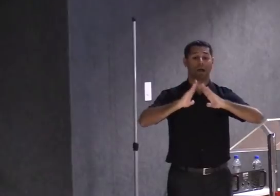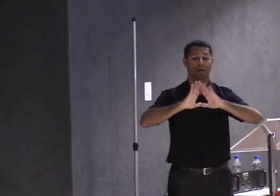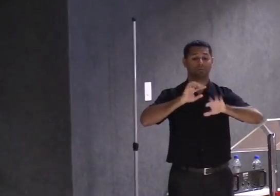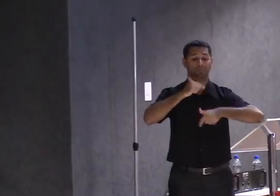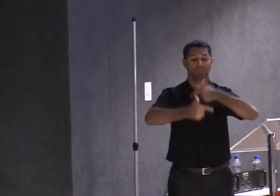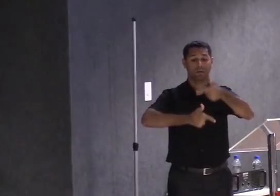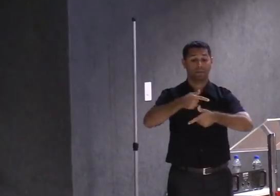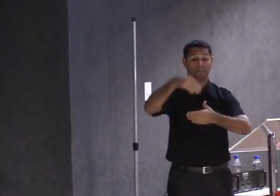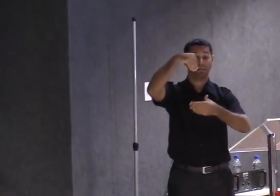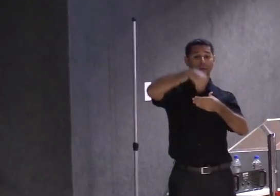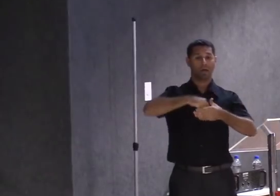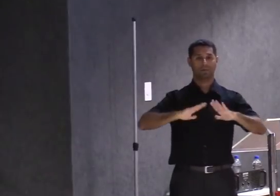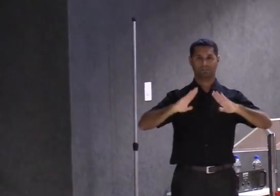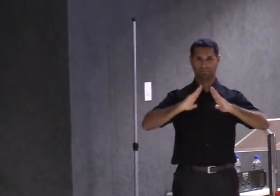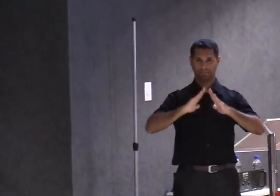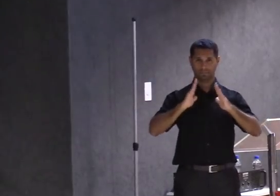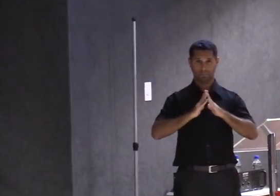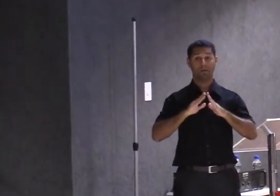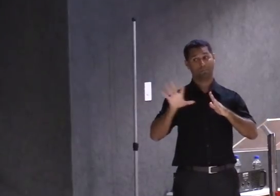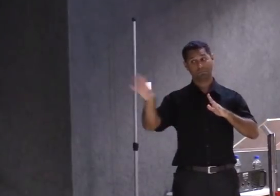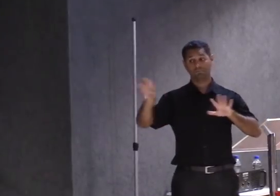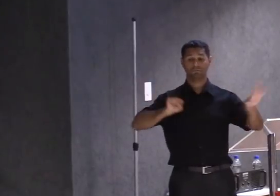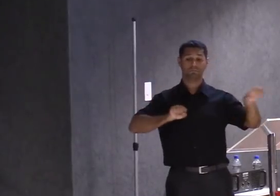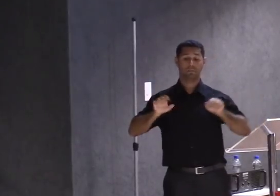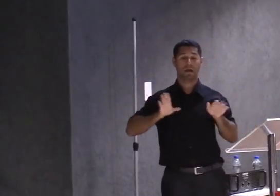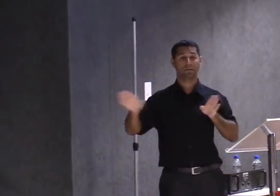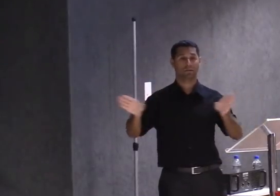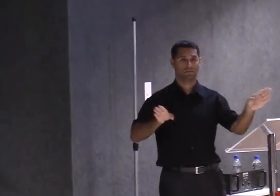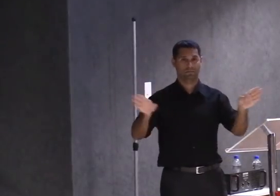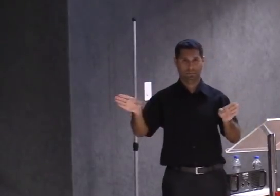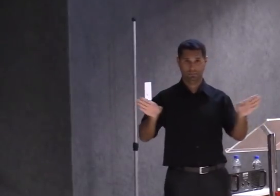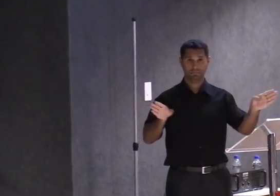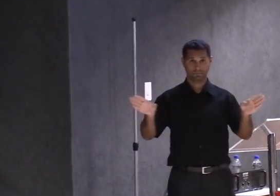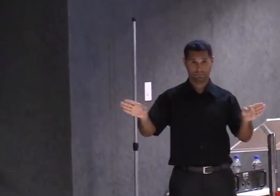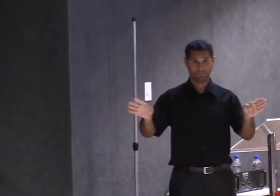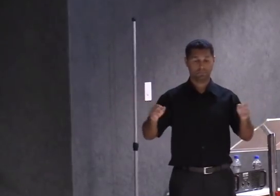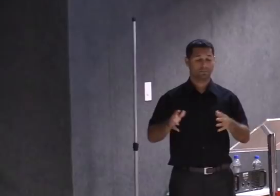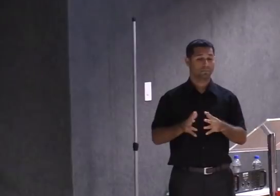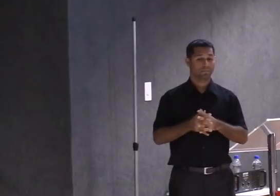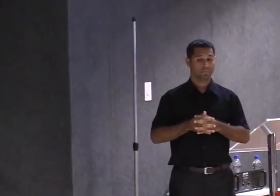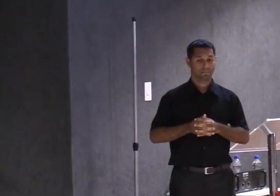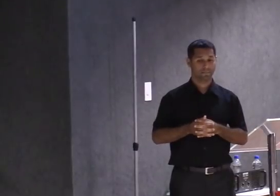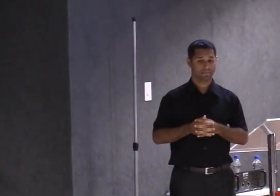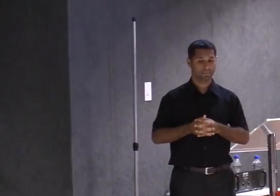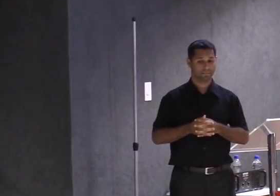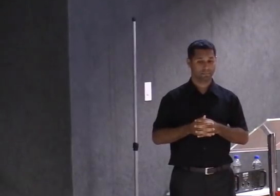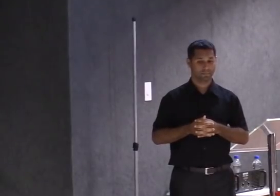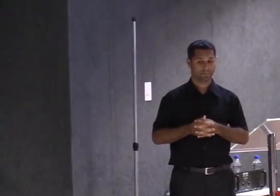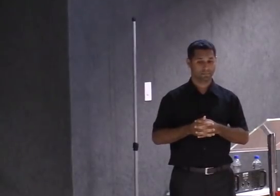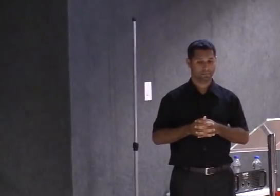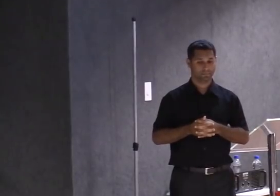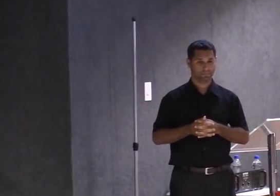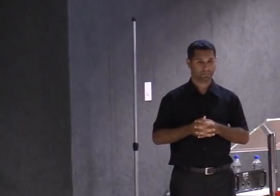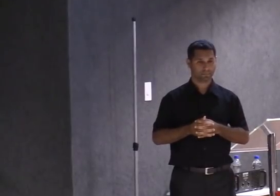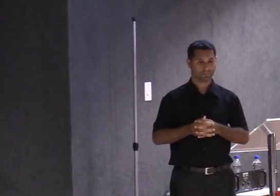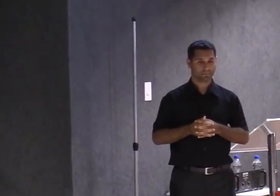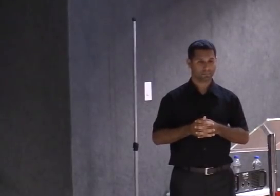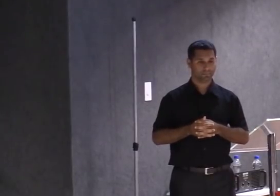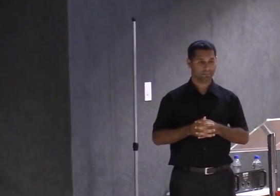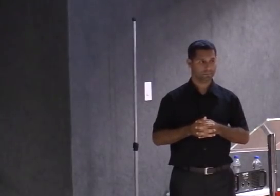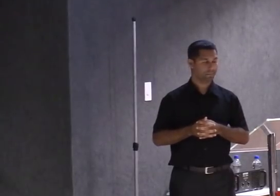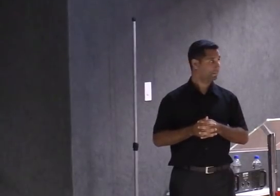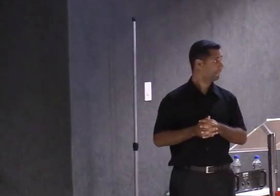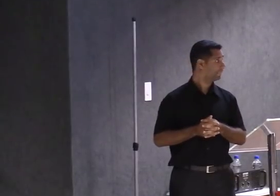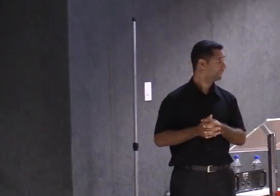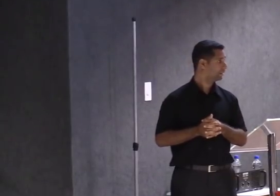acesso a coisas do trabalho em outros ambientes. Another typical characteristic is that these future